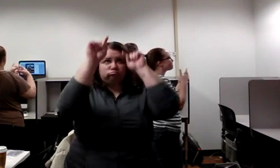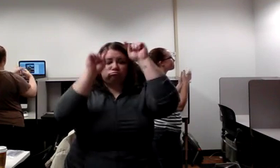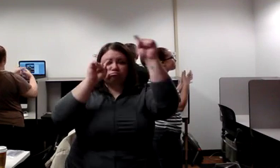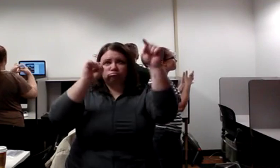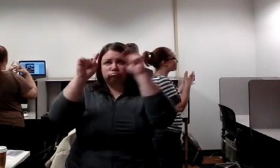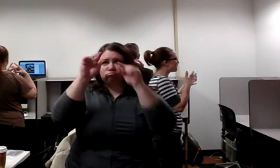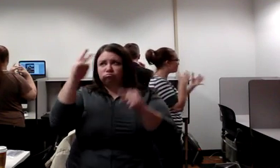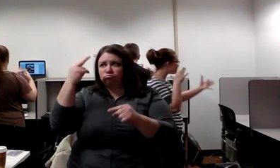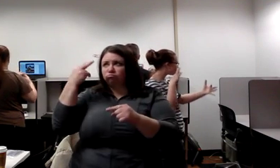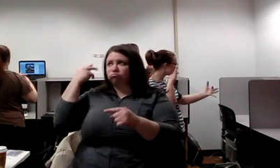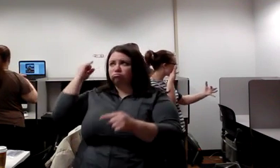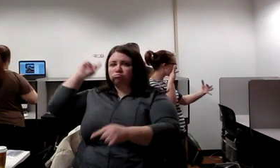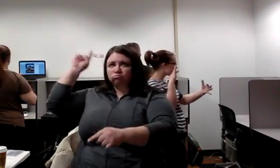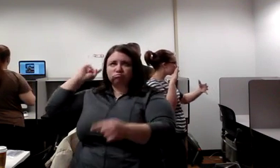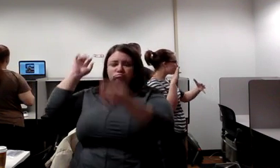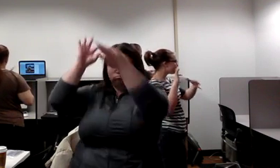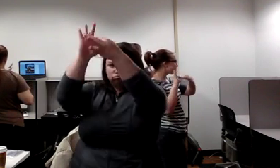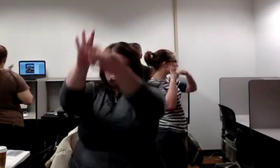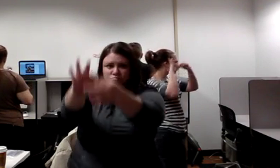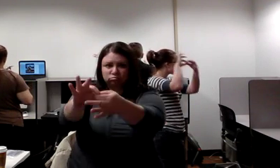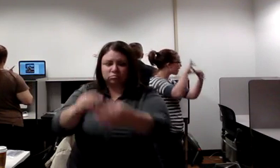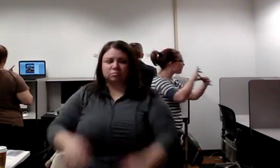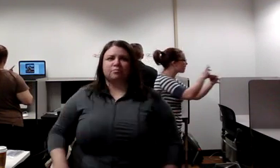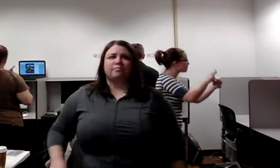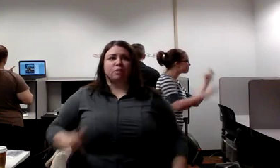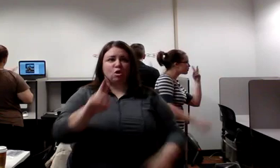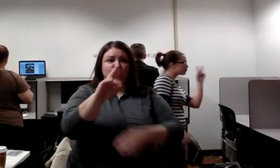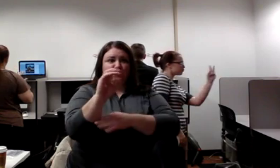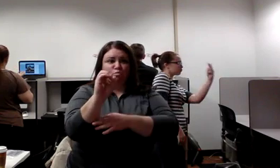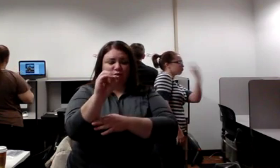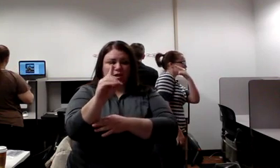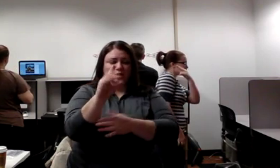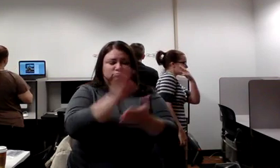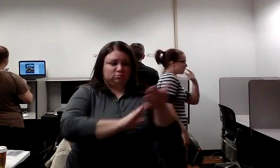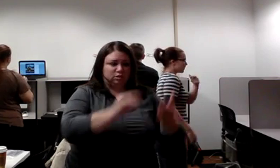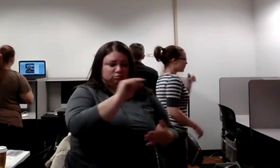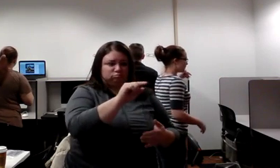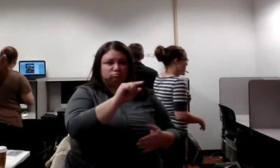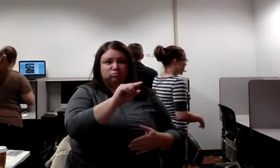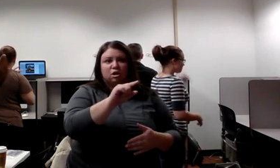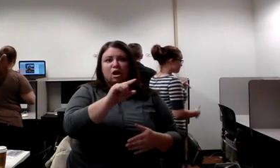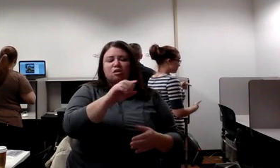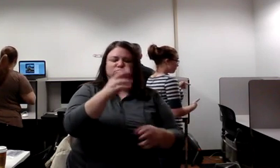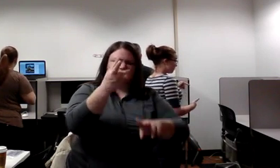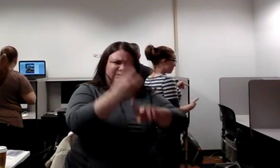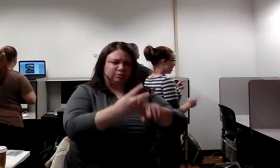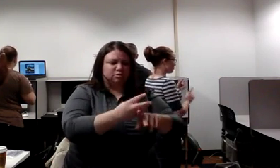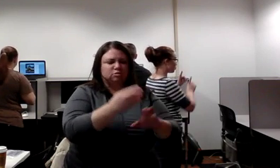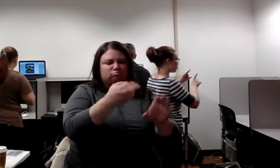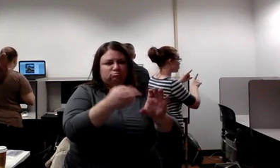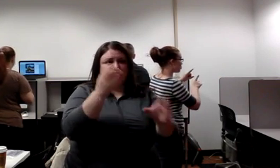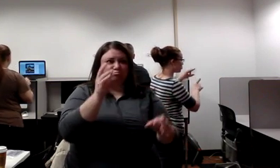I dropped out of Reed College after the first 6 months, but then stayed around as a drop-in for another 18 months or so before I really